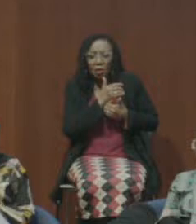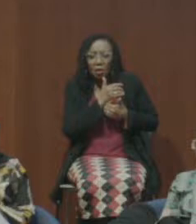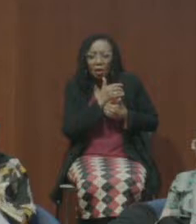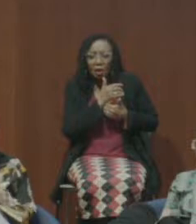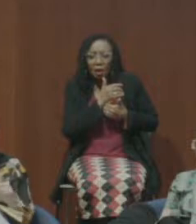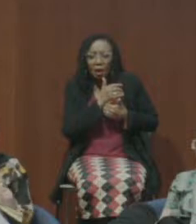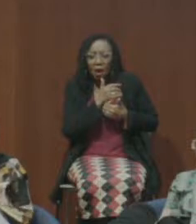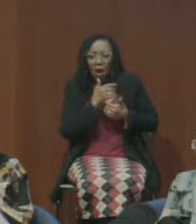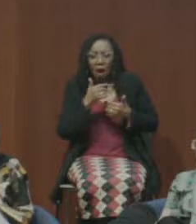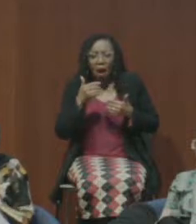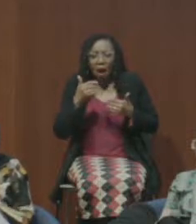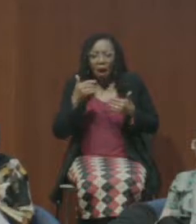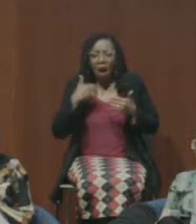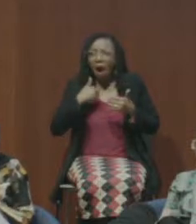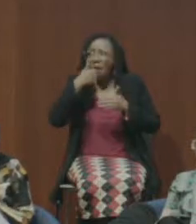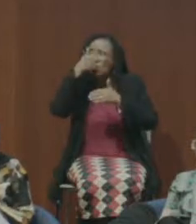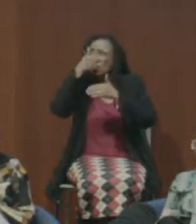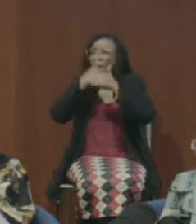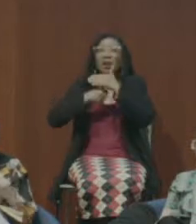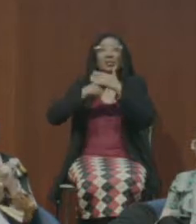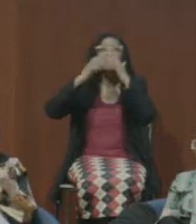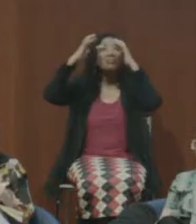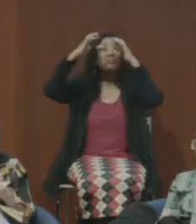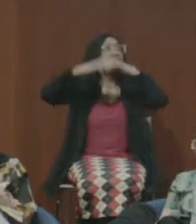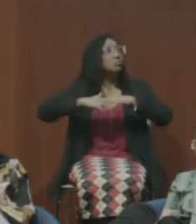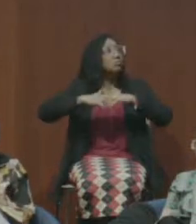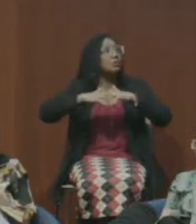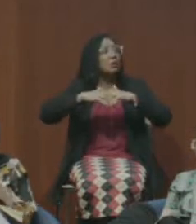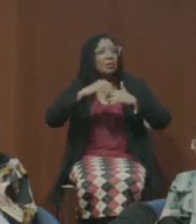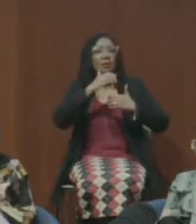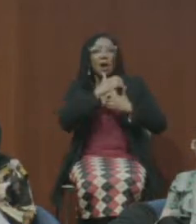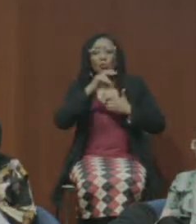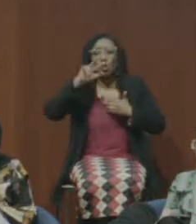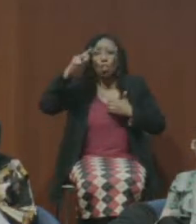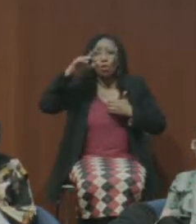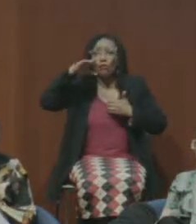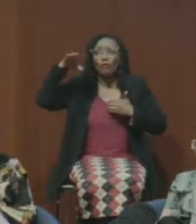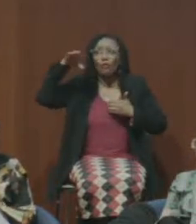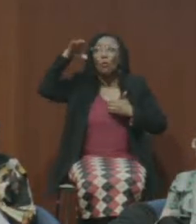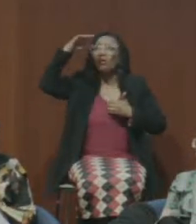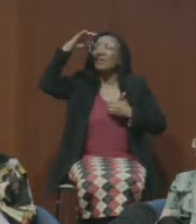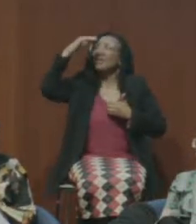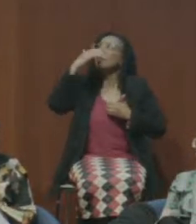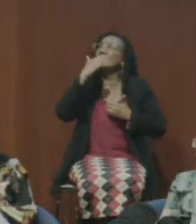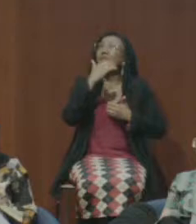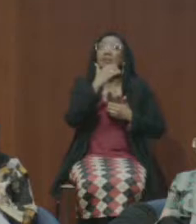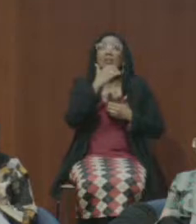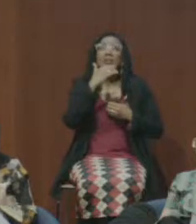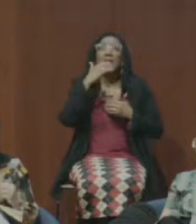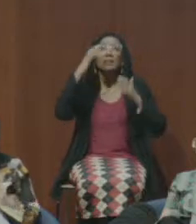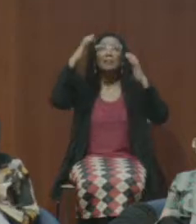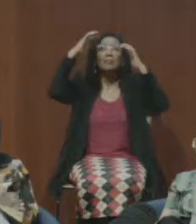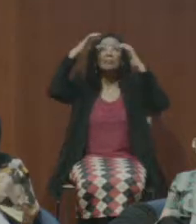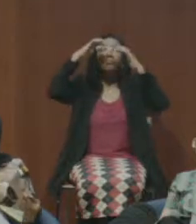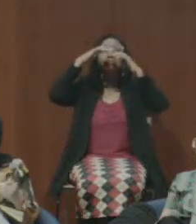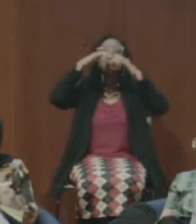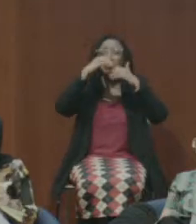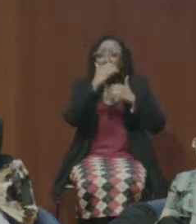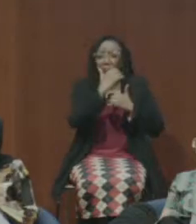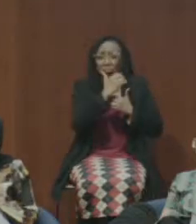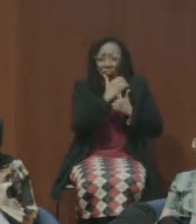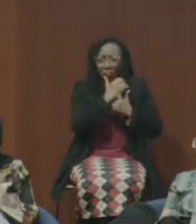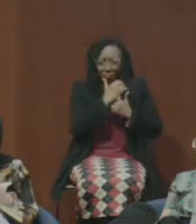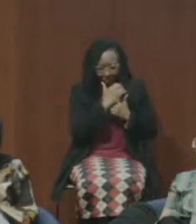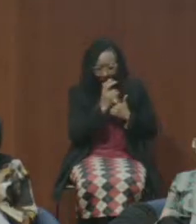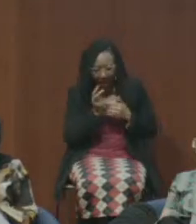an eye under the rubble. I was on the 3rd floor and then under the rubble. I was able to pull myself